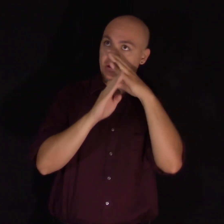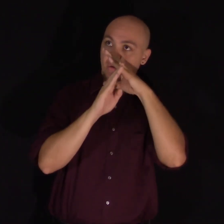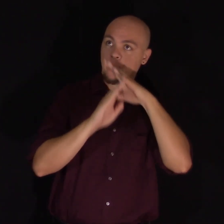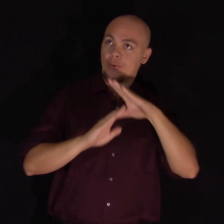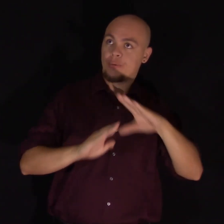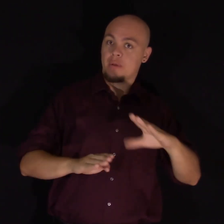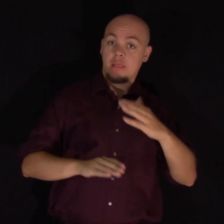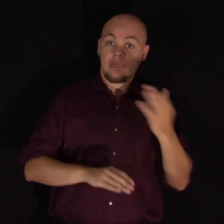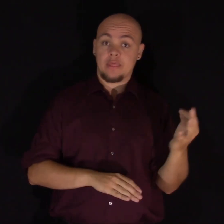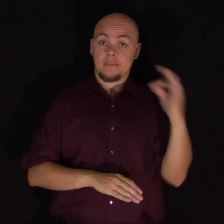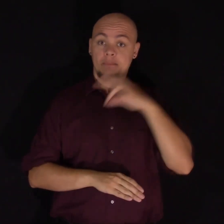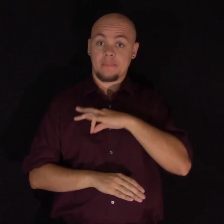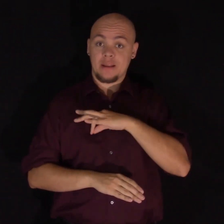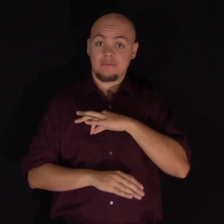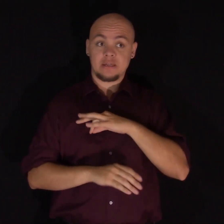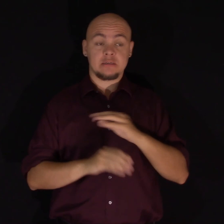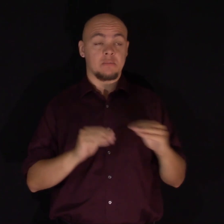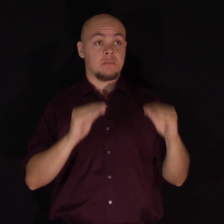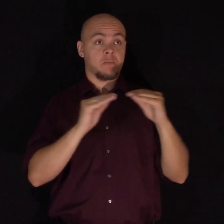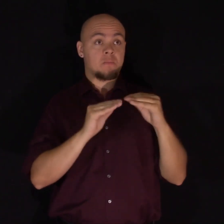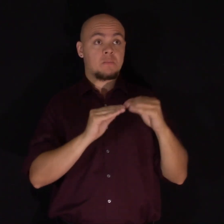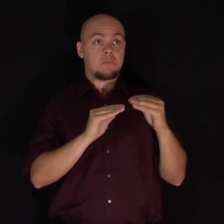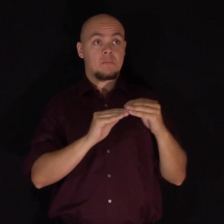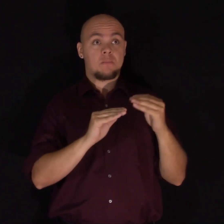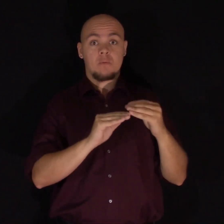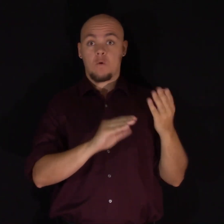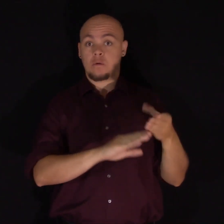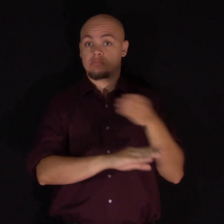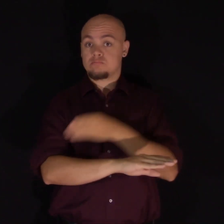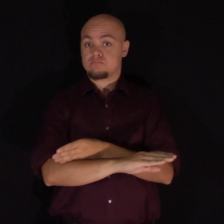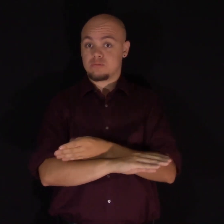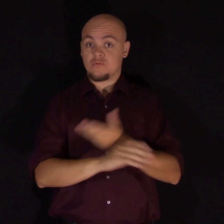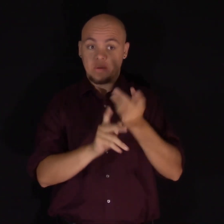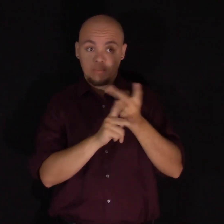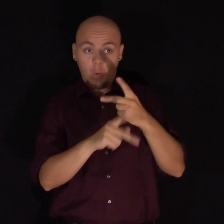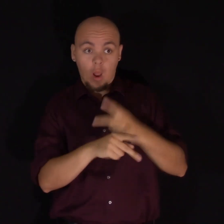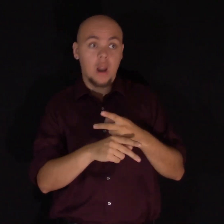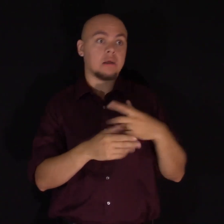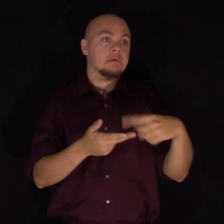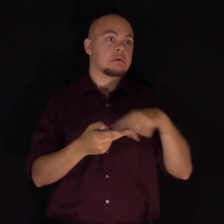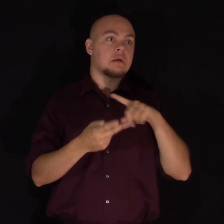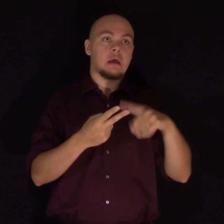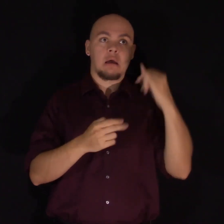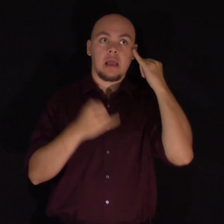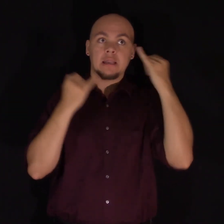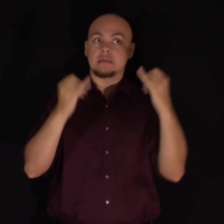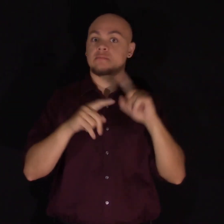get the benefits of added productivity and focus and ideas and creativity, but we also live a